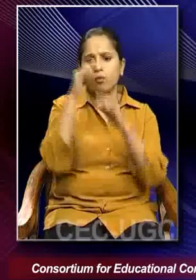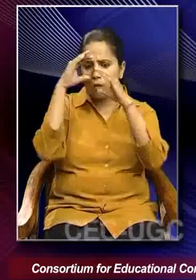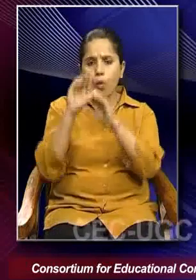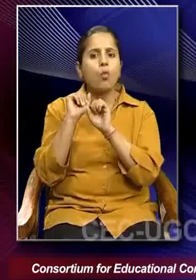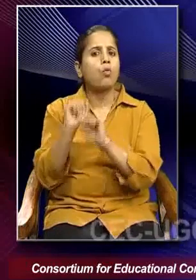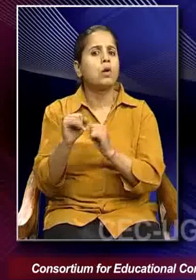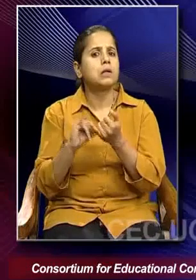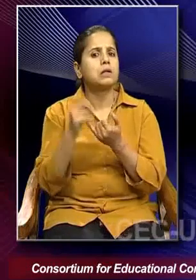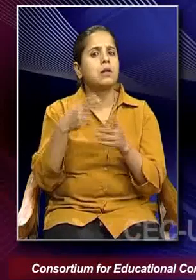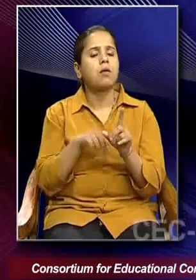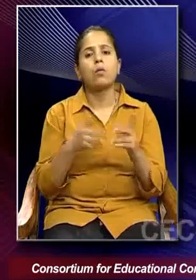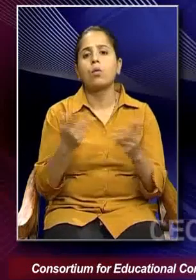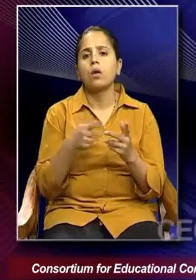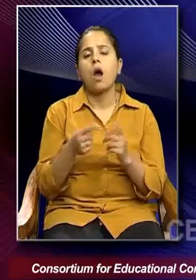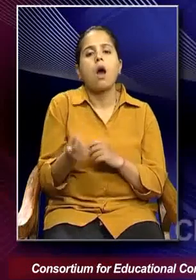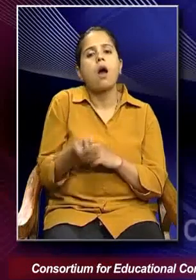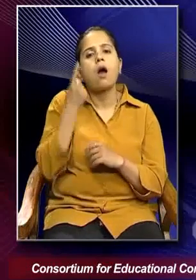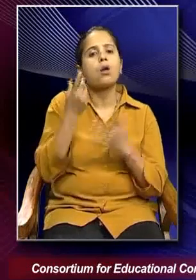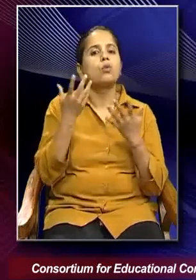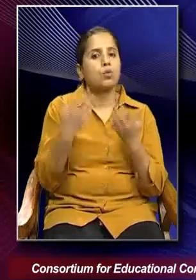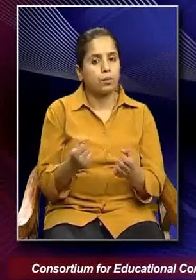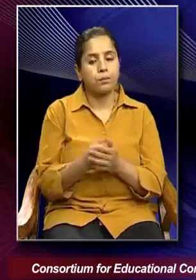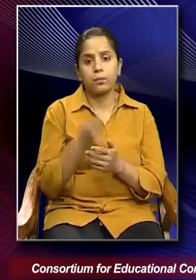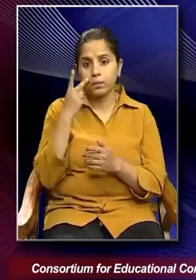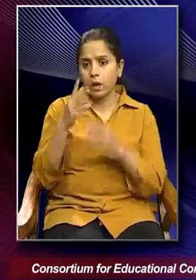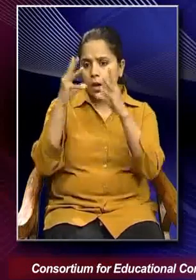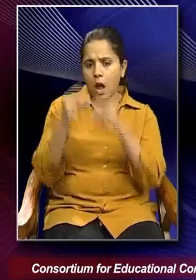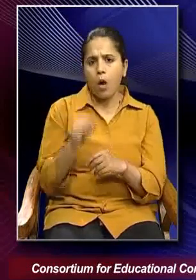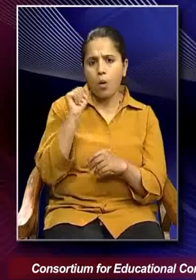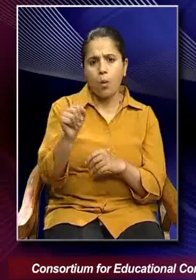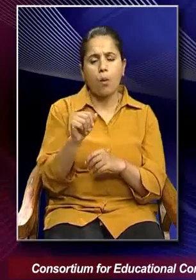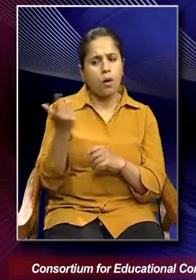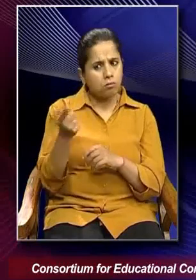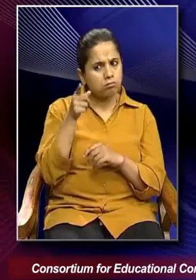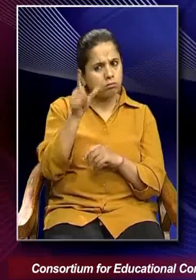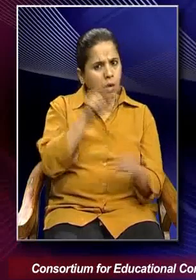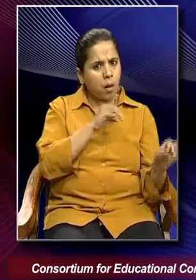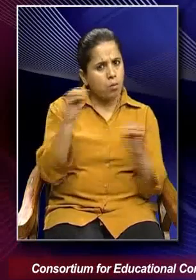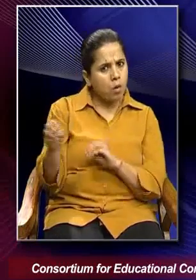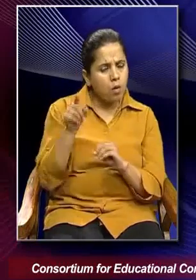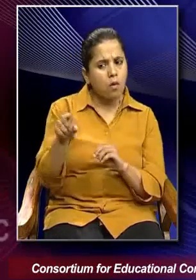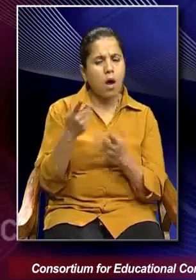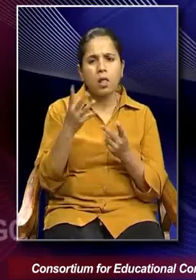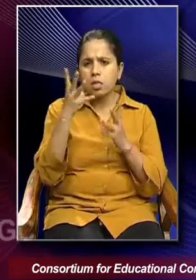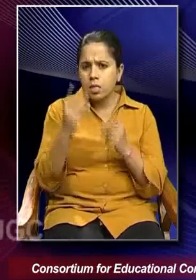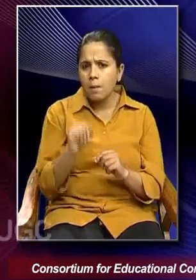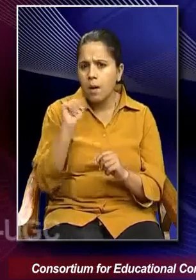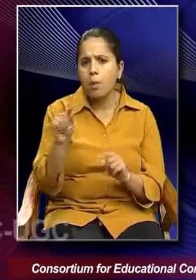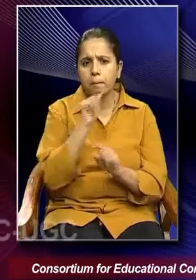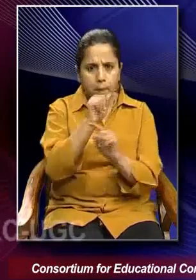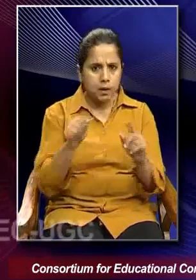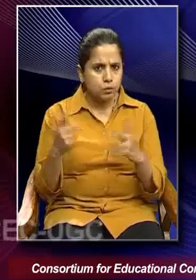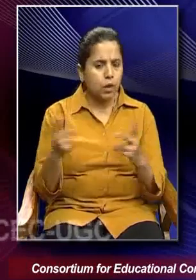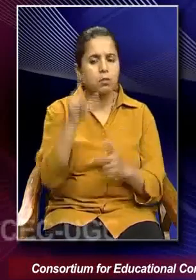this survey is basically to understand and quantify the magnitude of migration, migrants, stream of